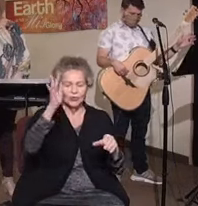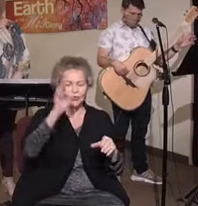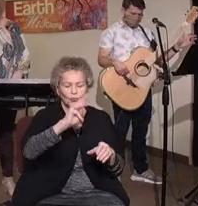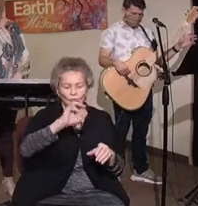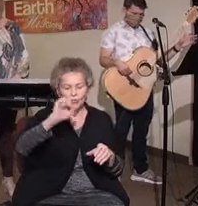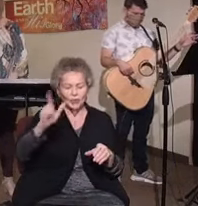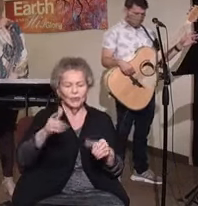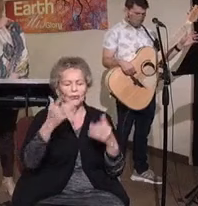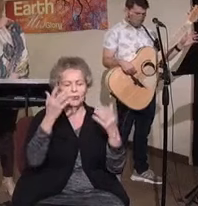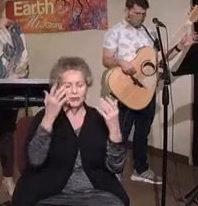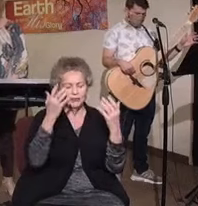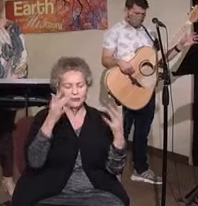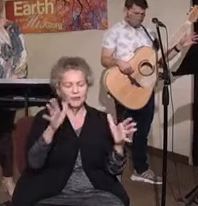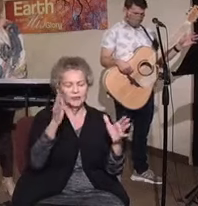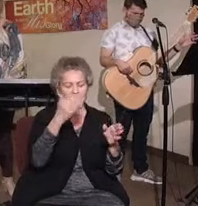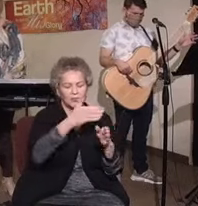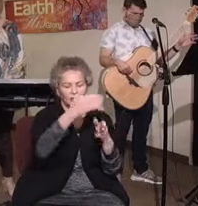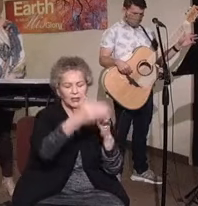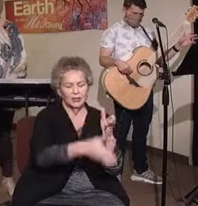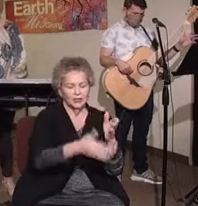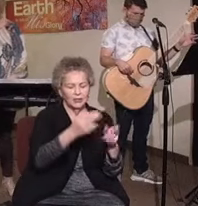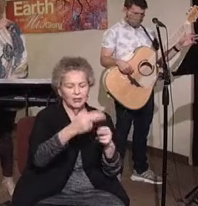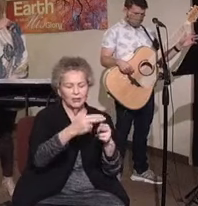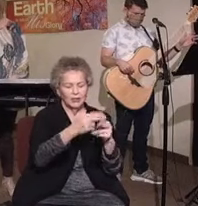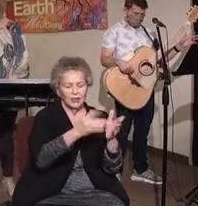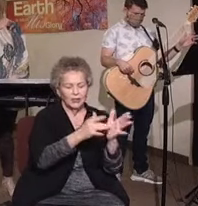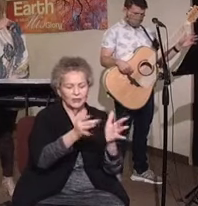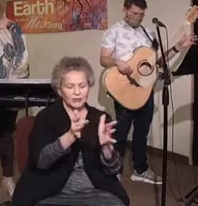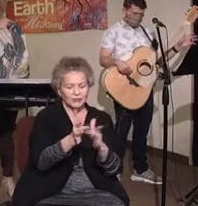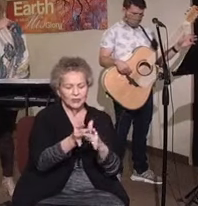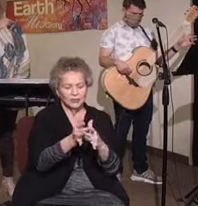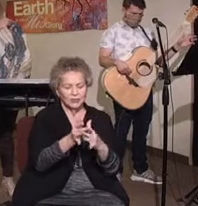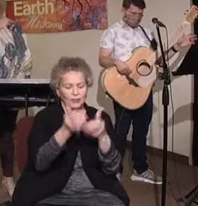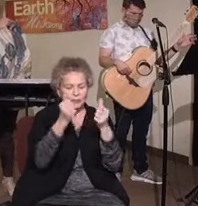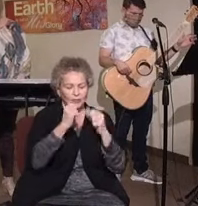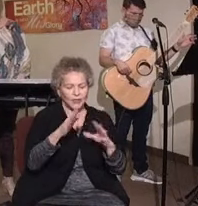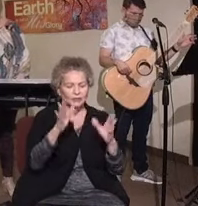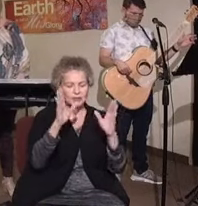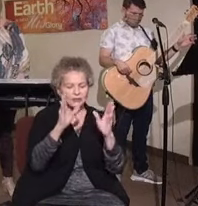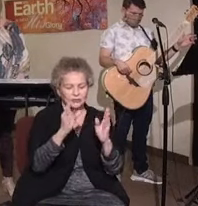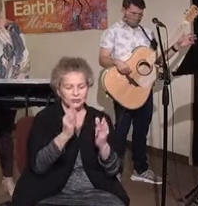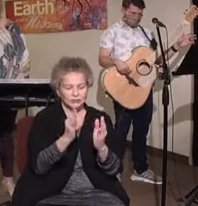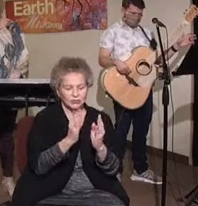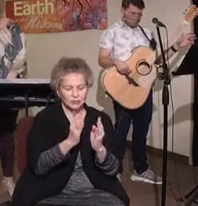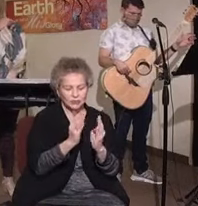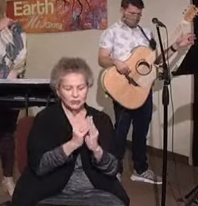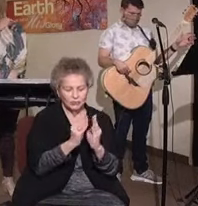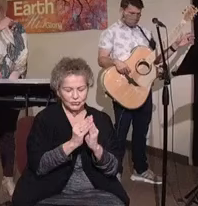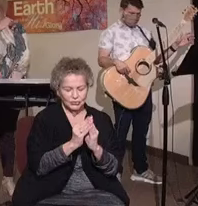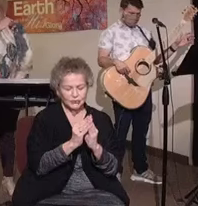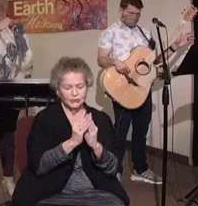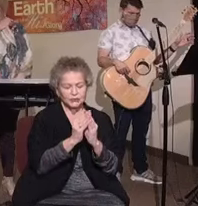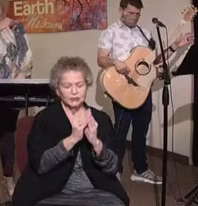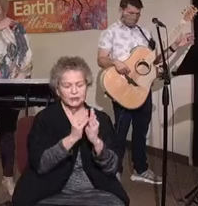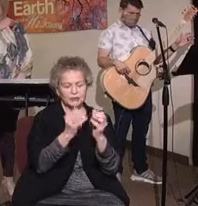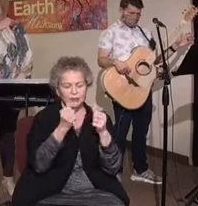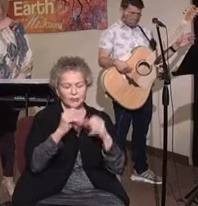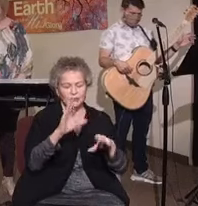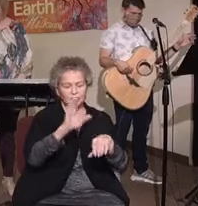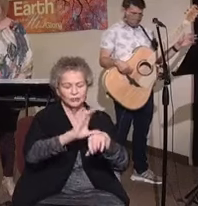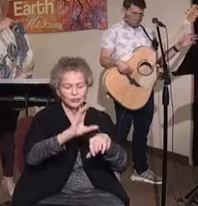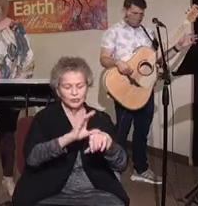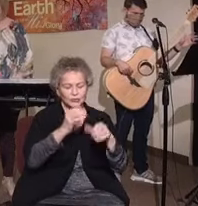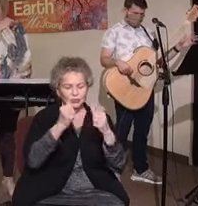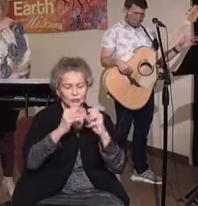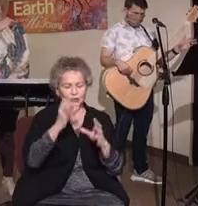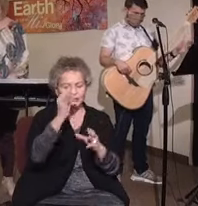end. Now in the name of Jesus, I ask that you bless this service and bless this church and bless our pastor.